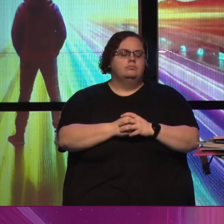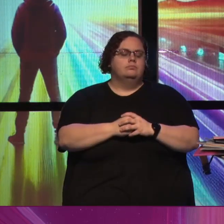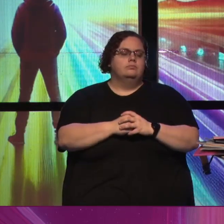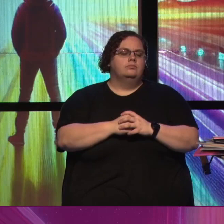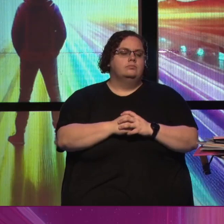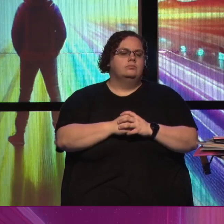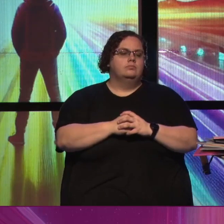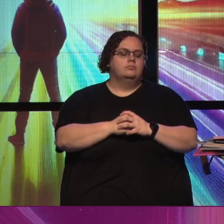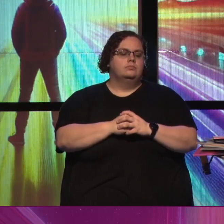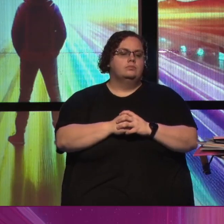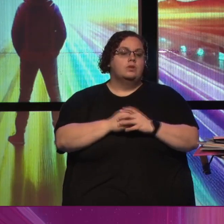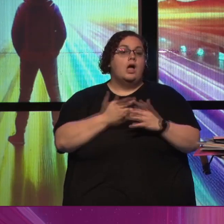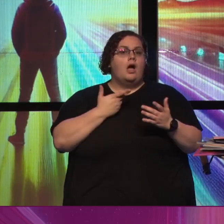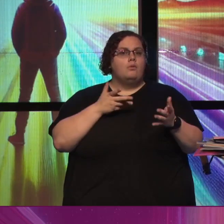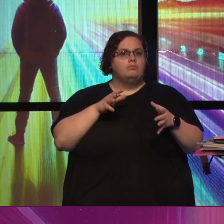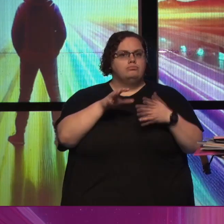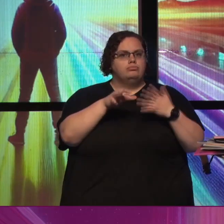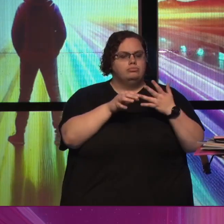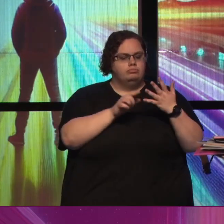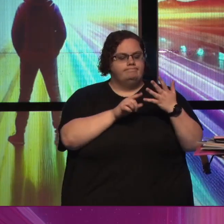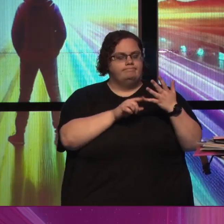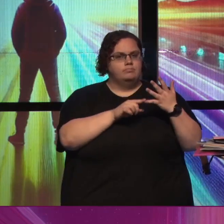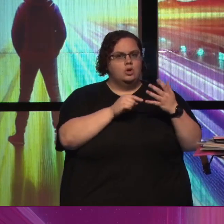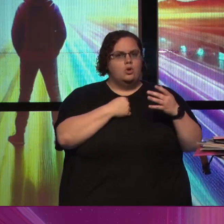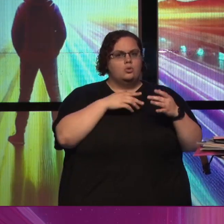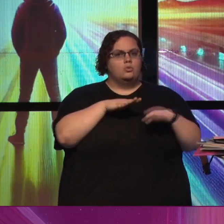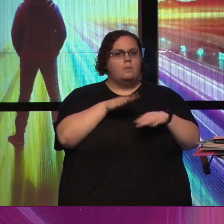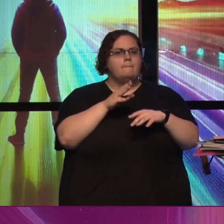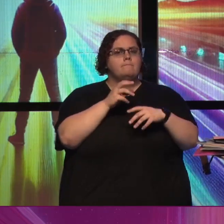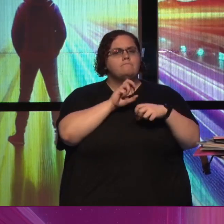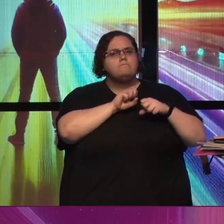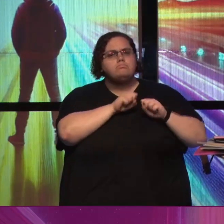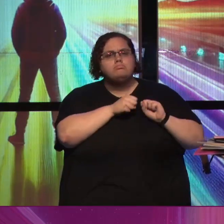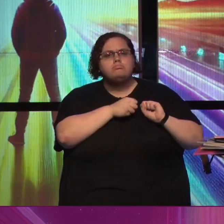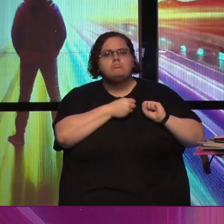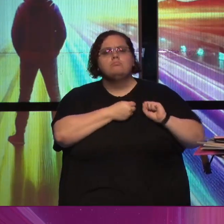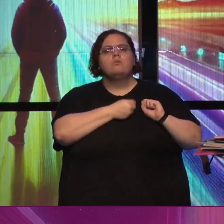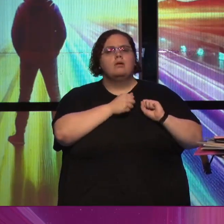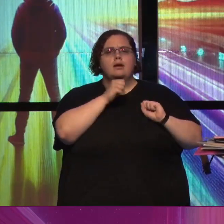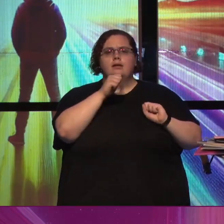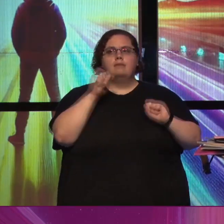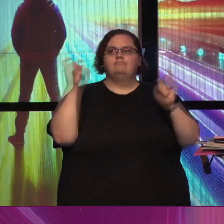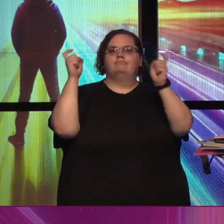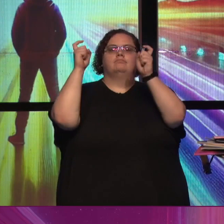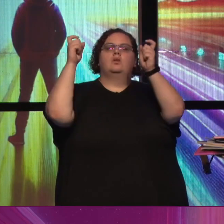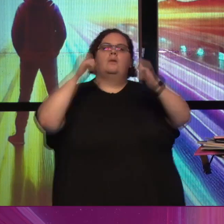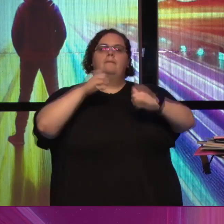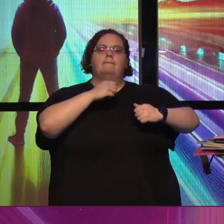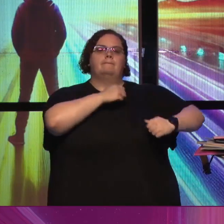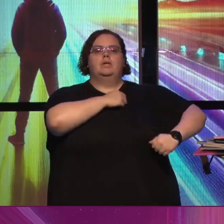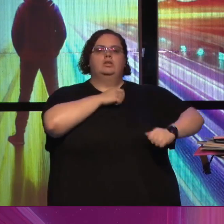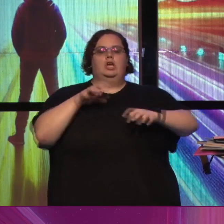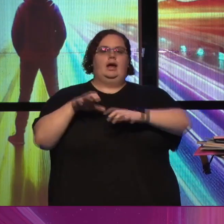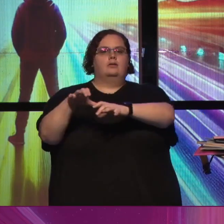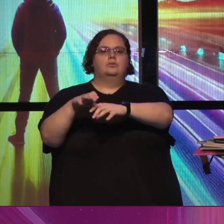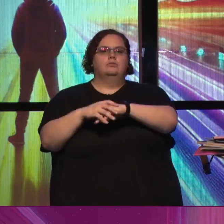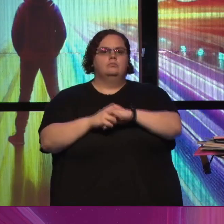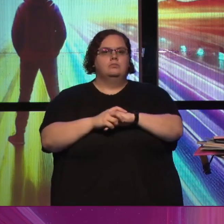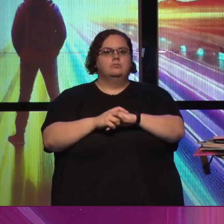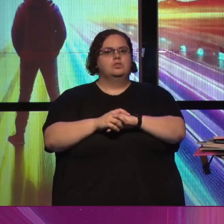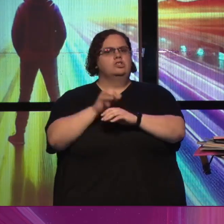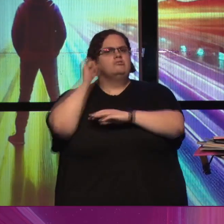choose to mourn and not celebrate military action. That is the way of Team Lamb. To cheer on